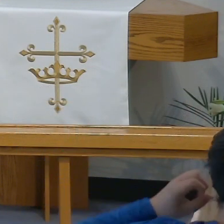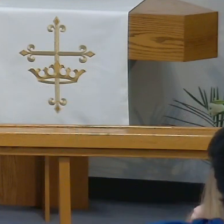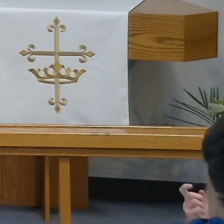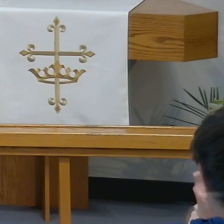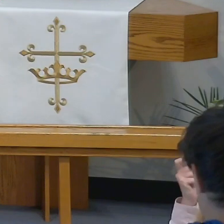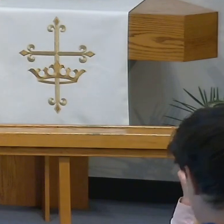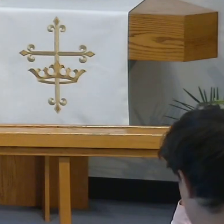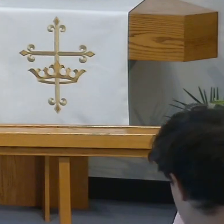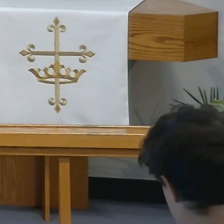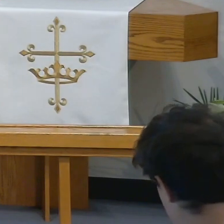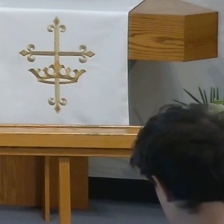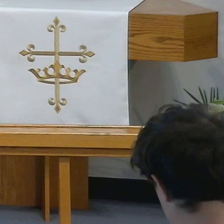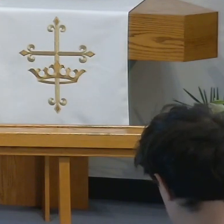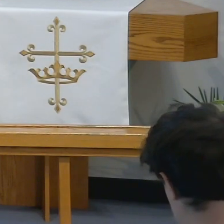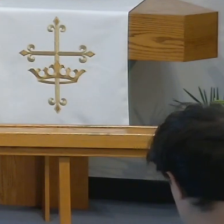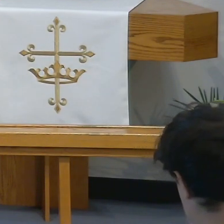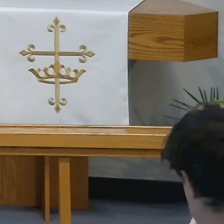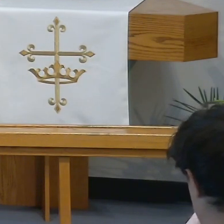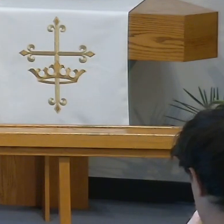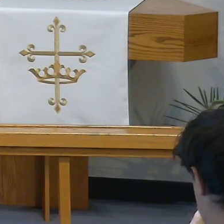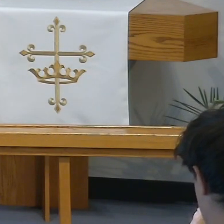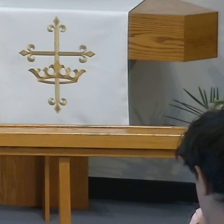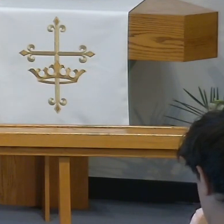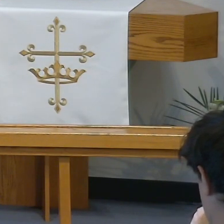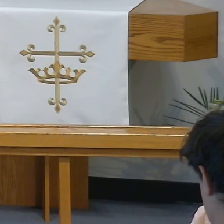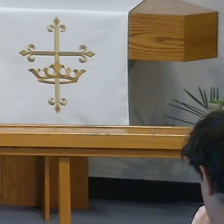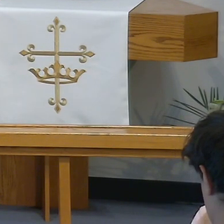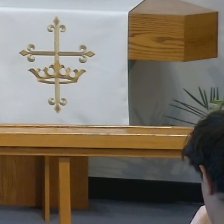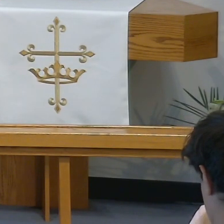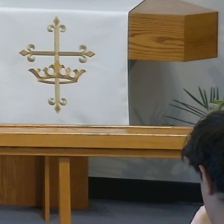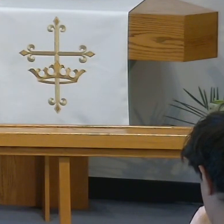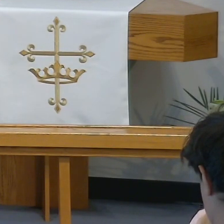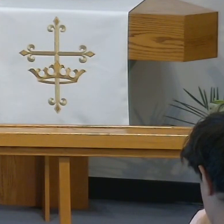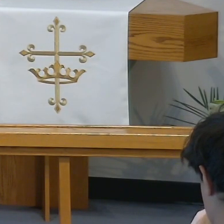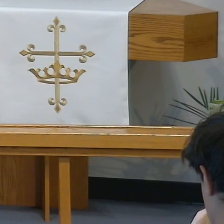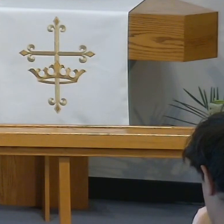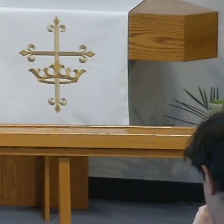Alleluia. Christ is risen. He is risen indeed.